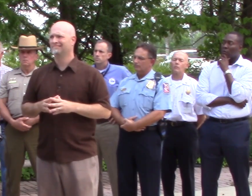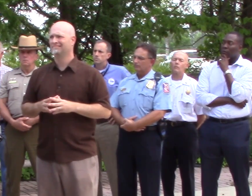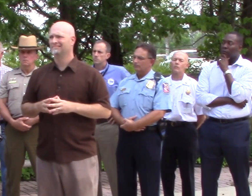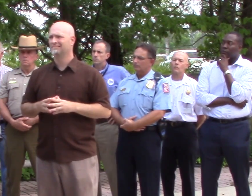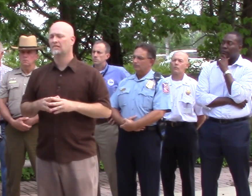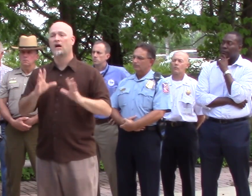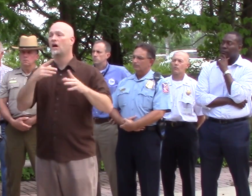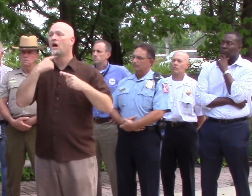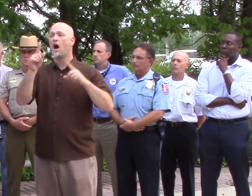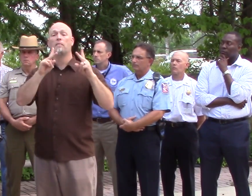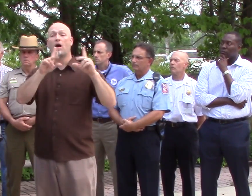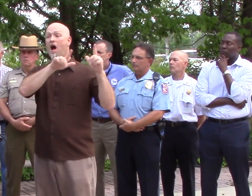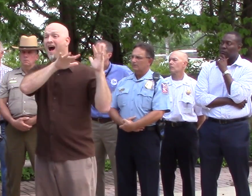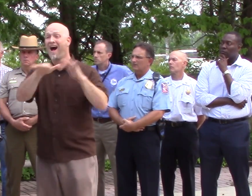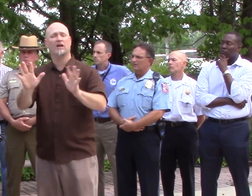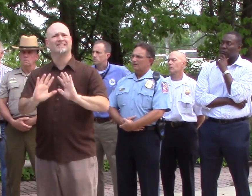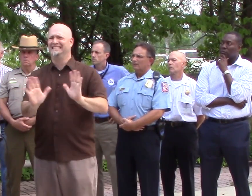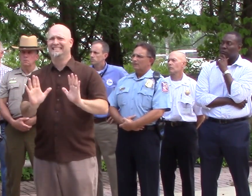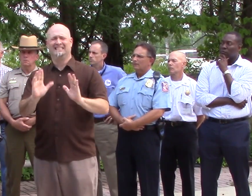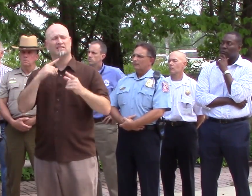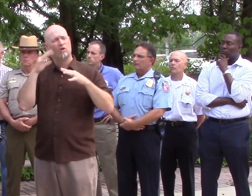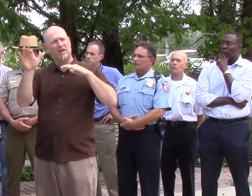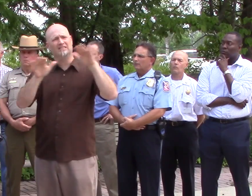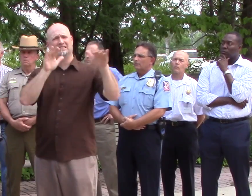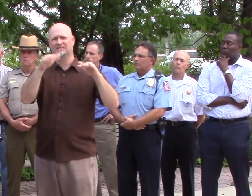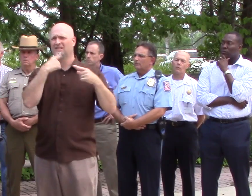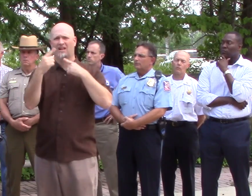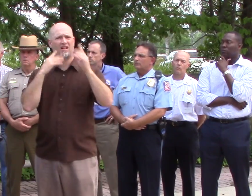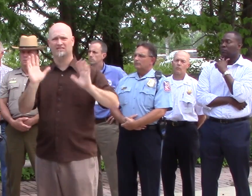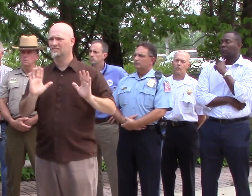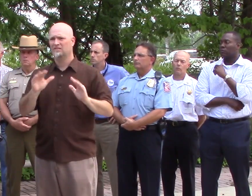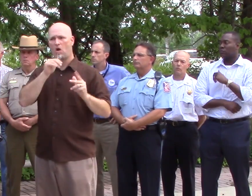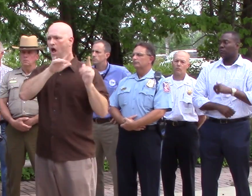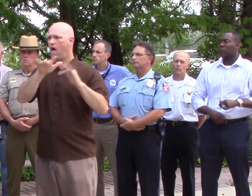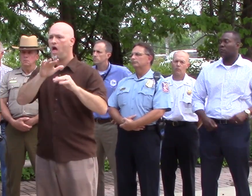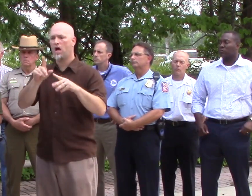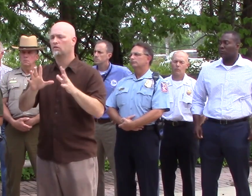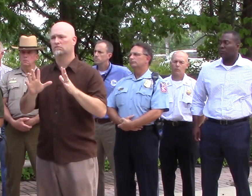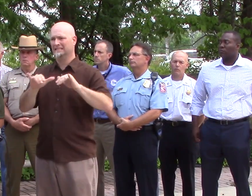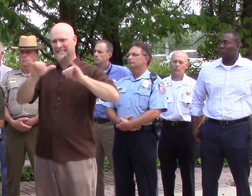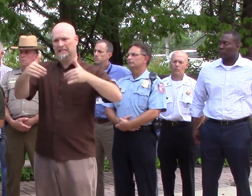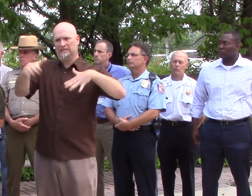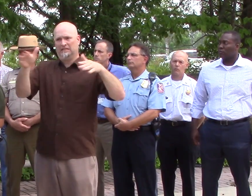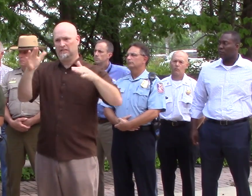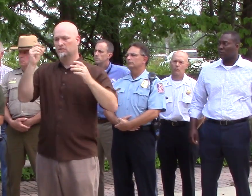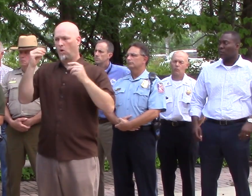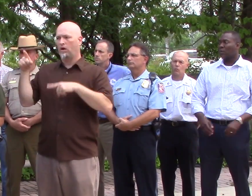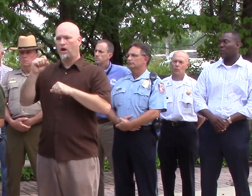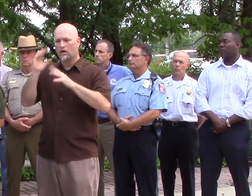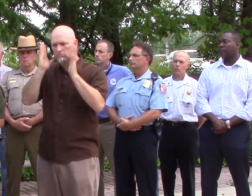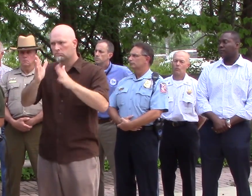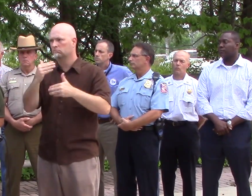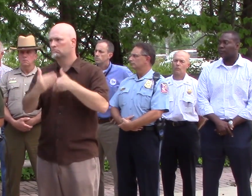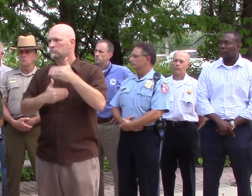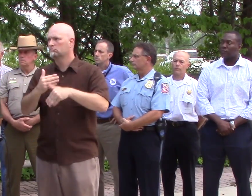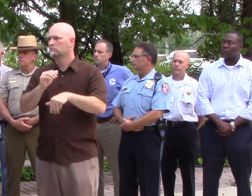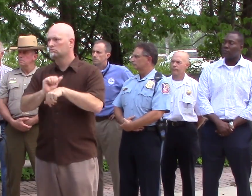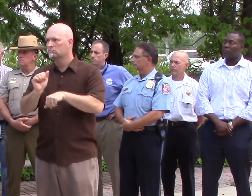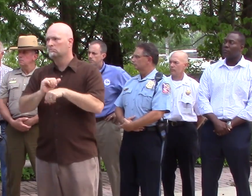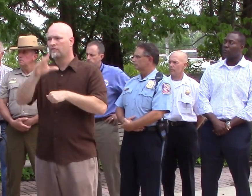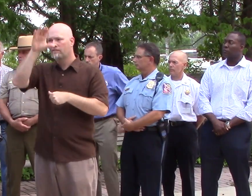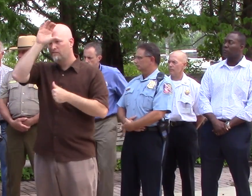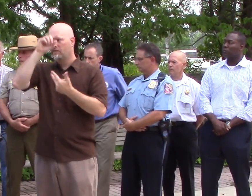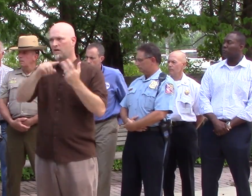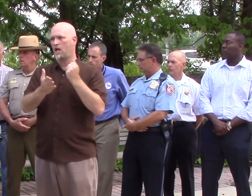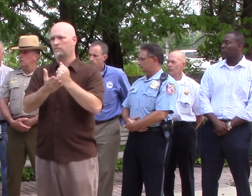City area so fire, the utility companies can do their work. So I thank you again, and we're here to help you. Thank you very